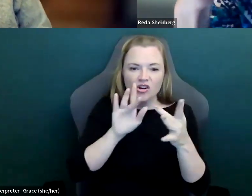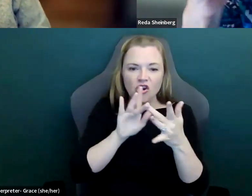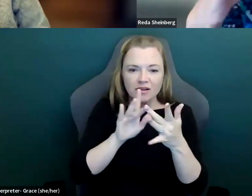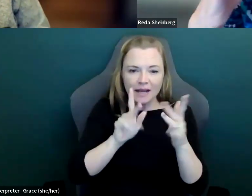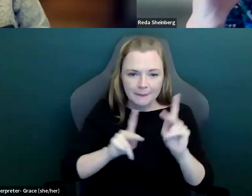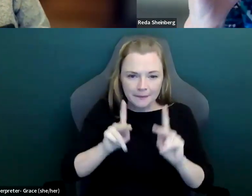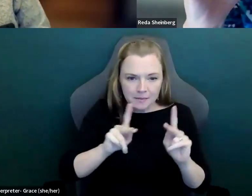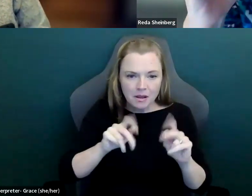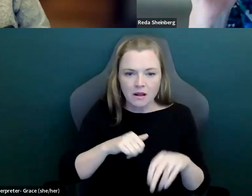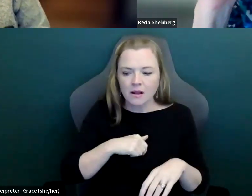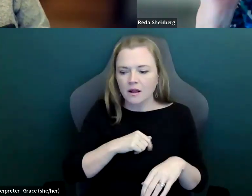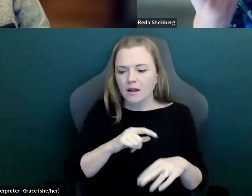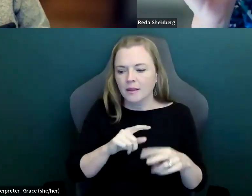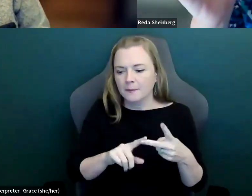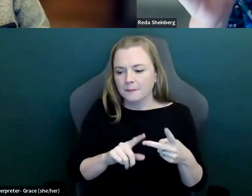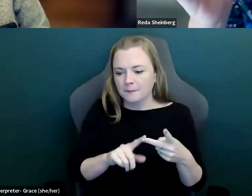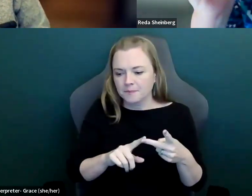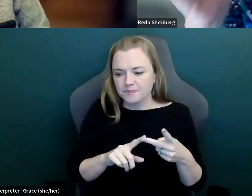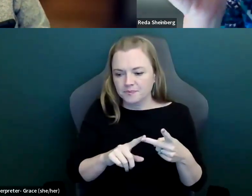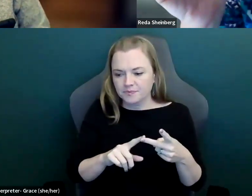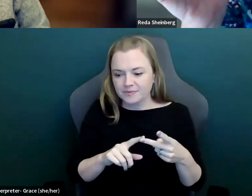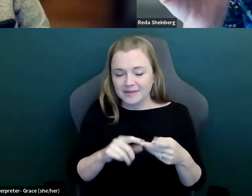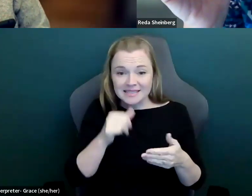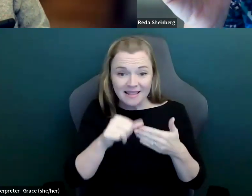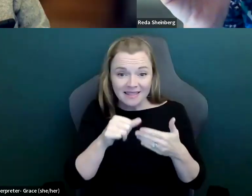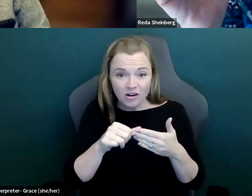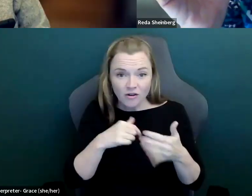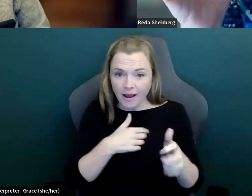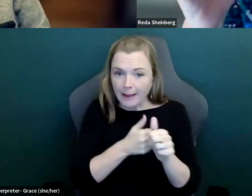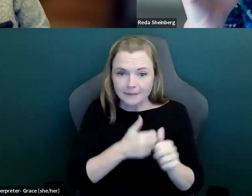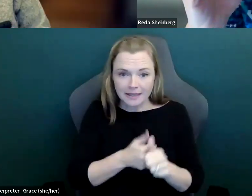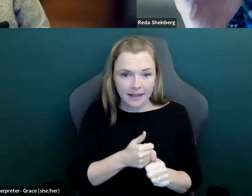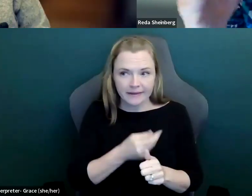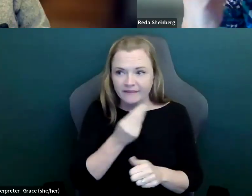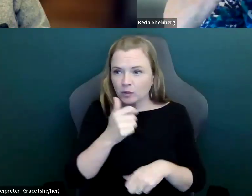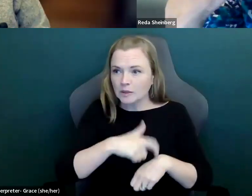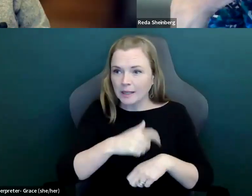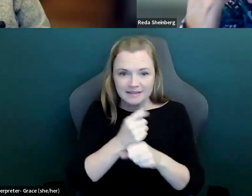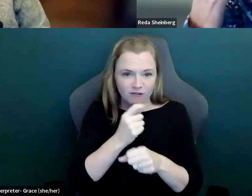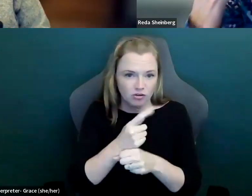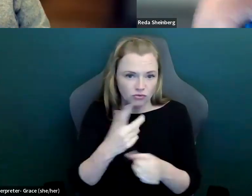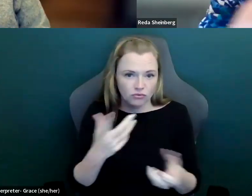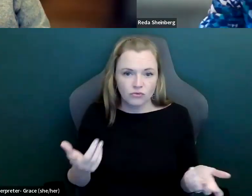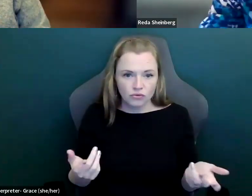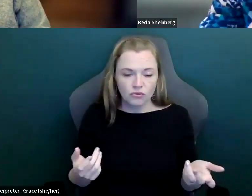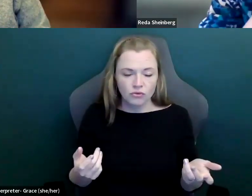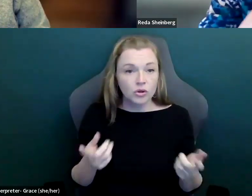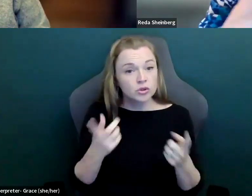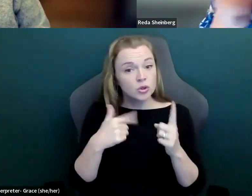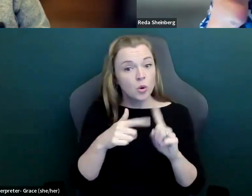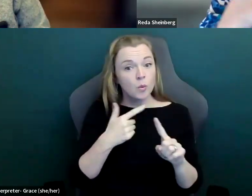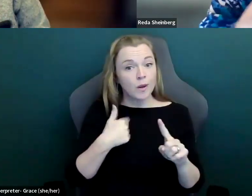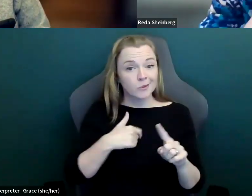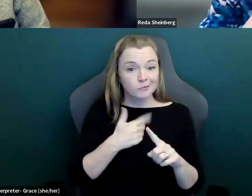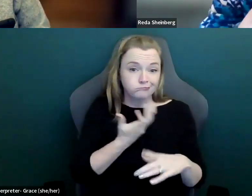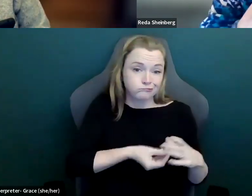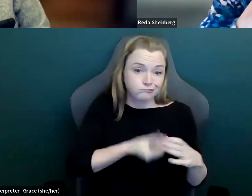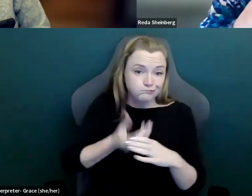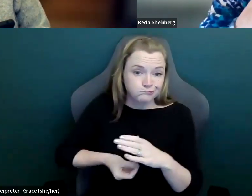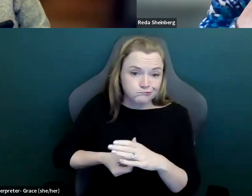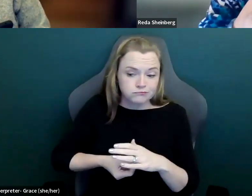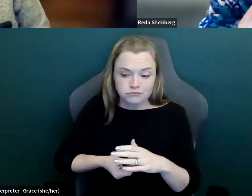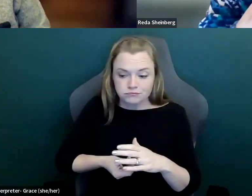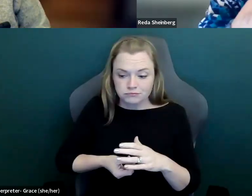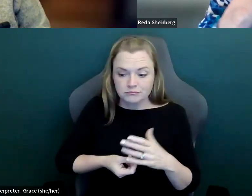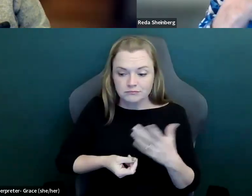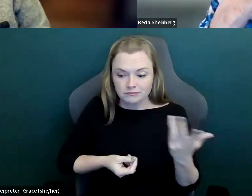different, and it's a letter that I keep updating a couple times a year. So that when we're gone,